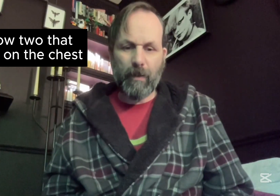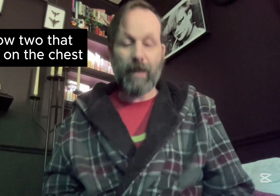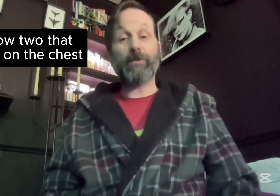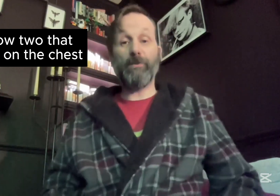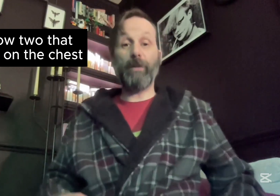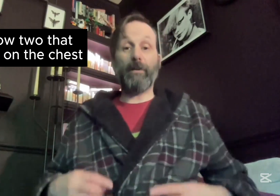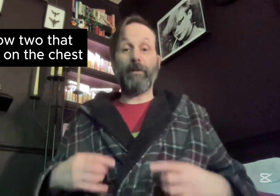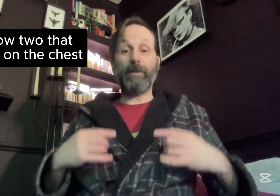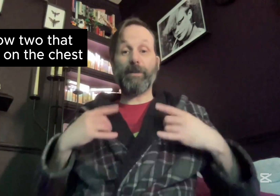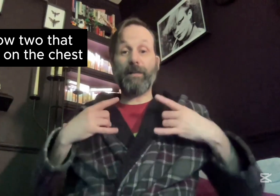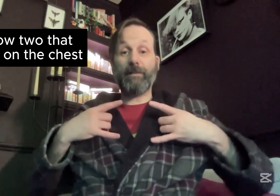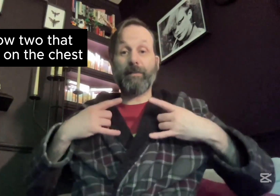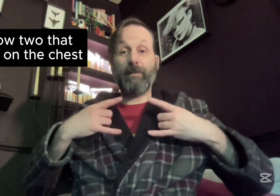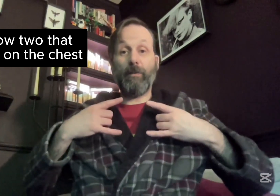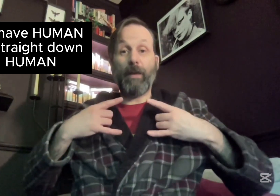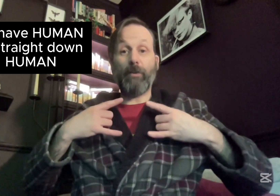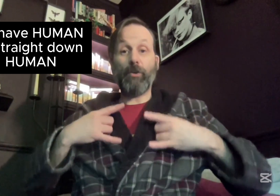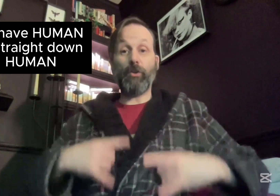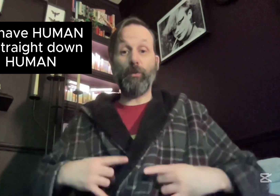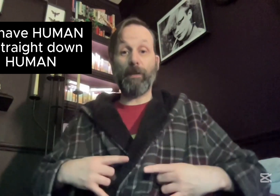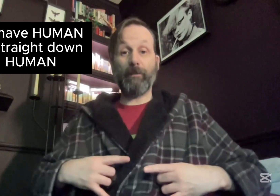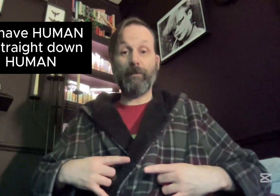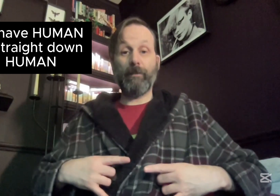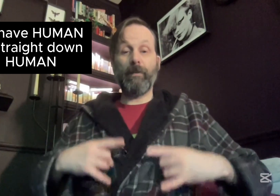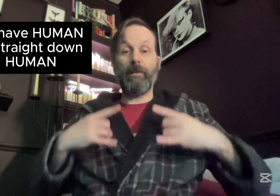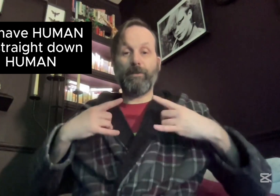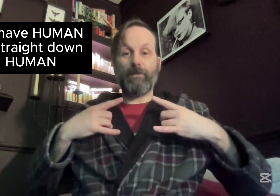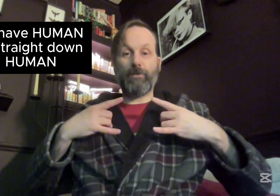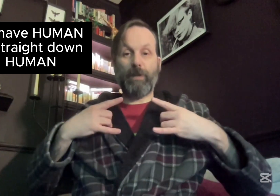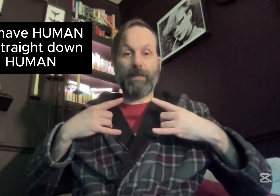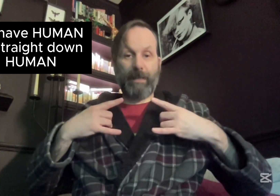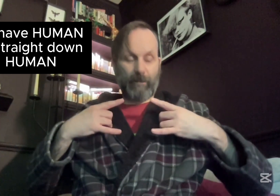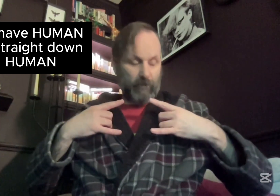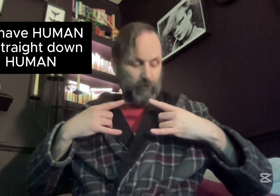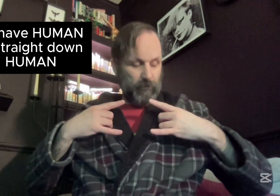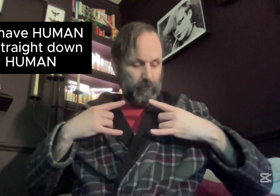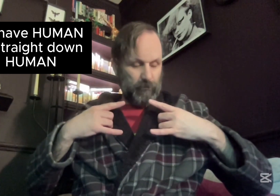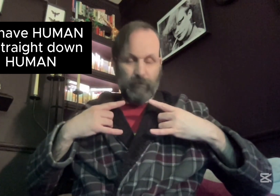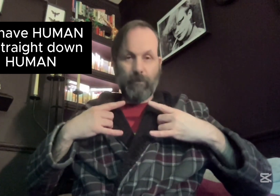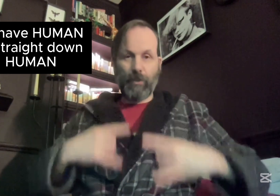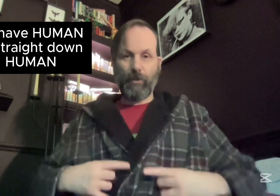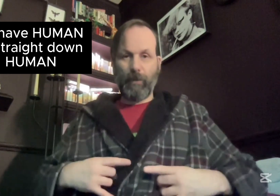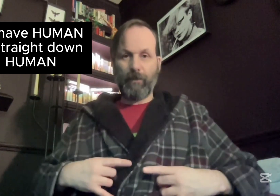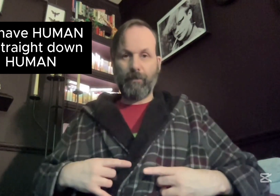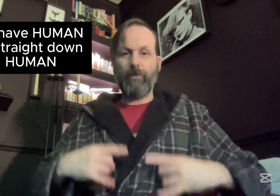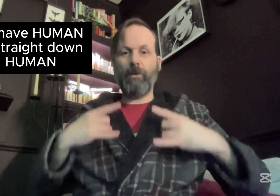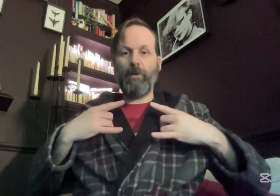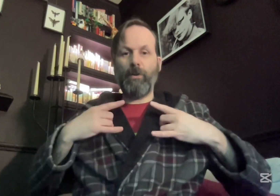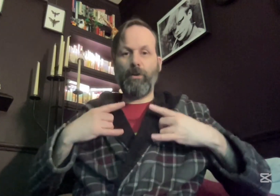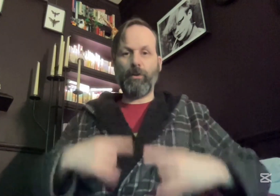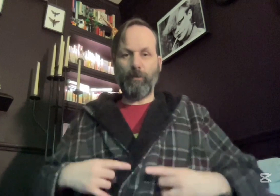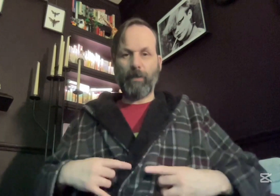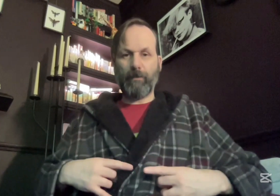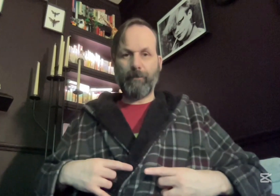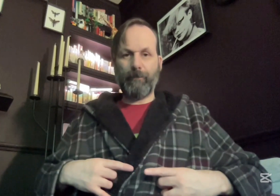Now two that are on the chest, we have human, so straight down, human, human.